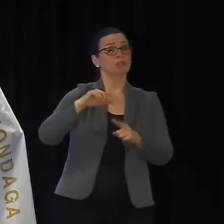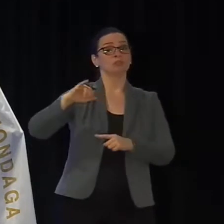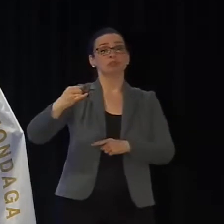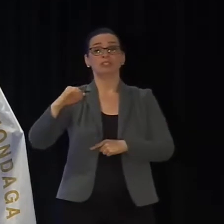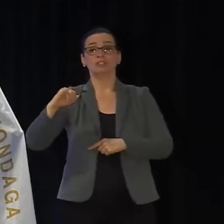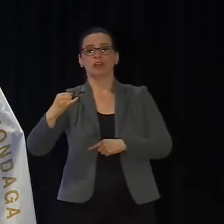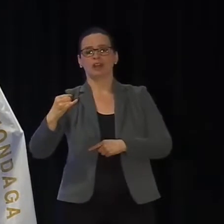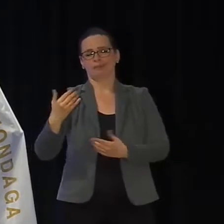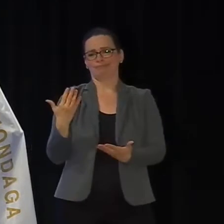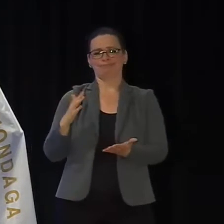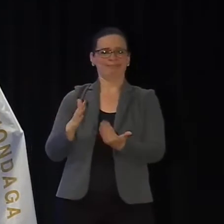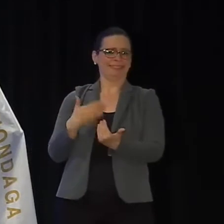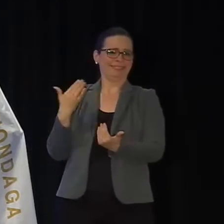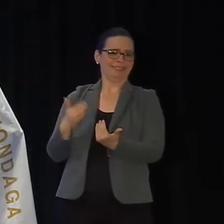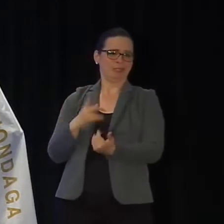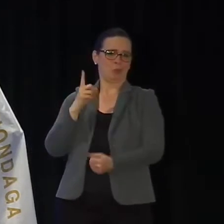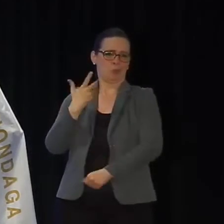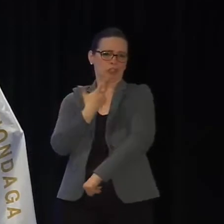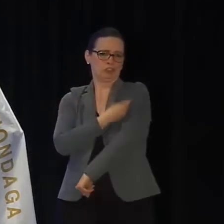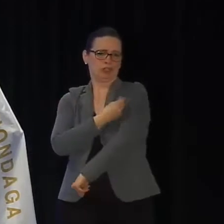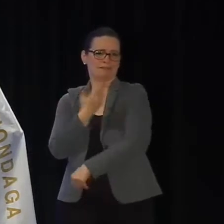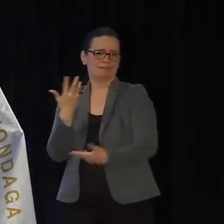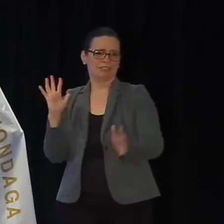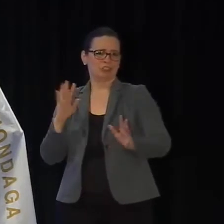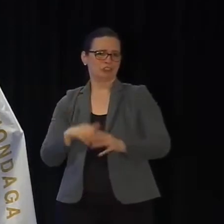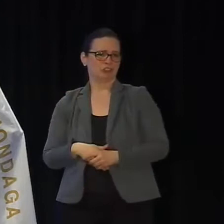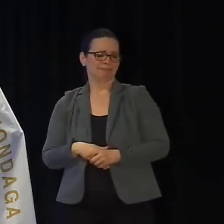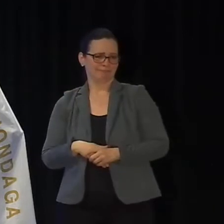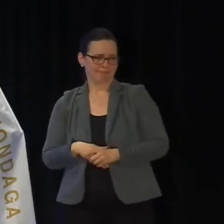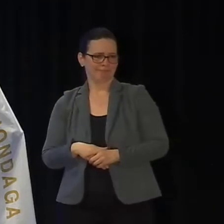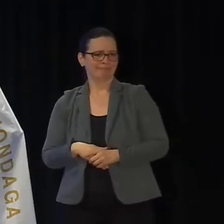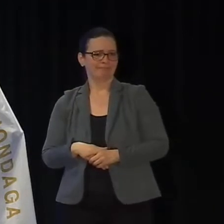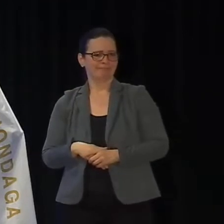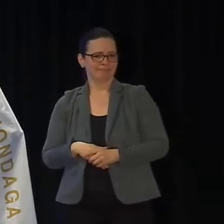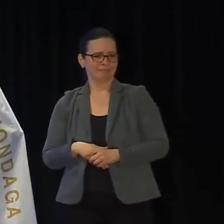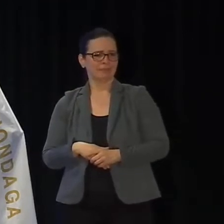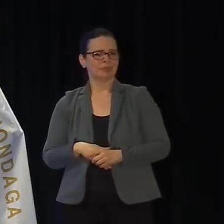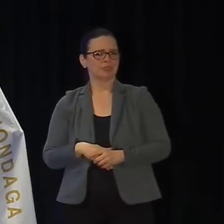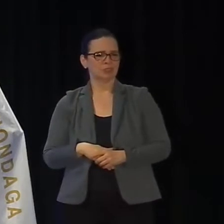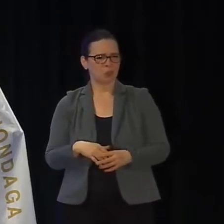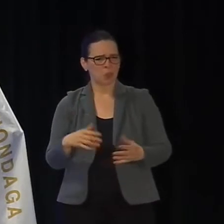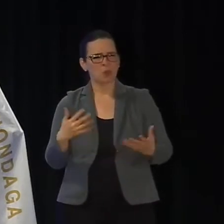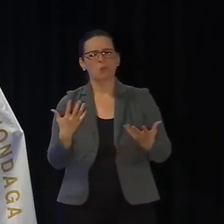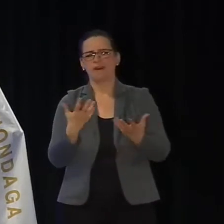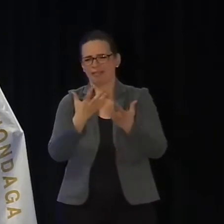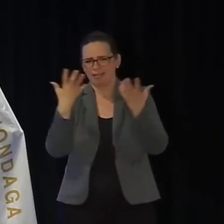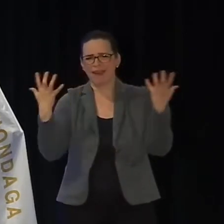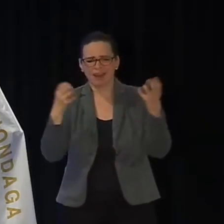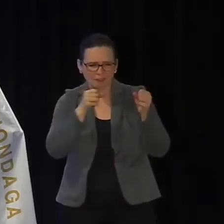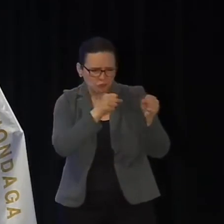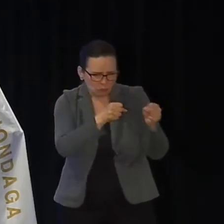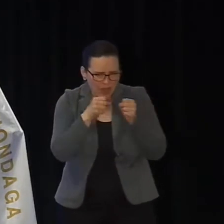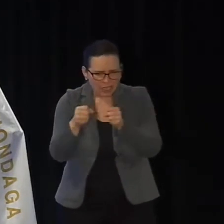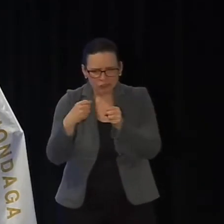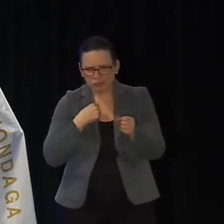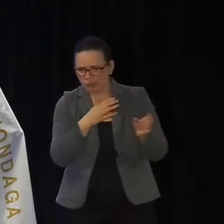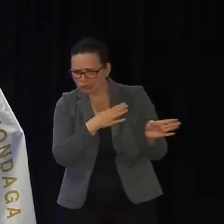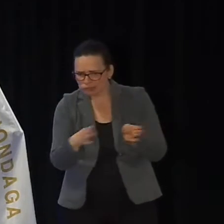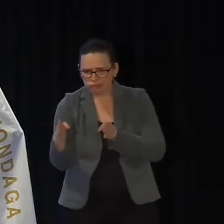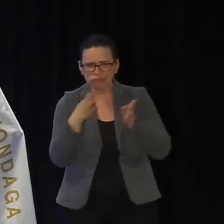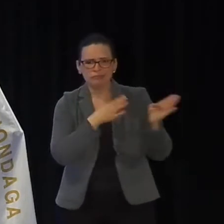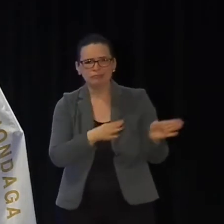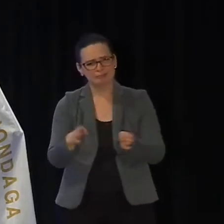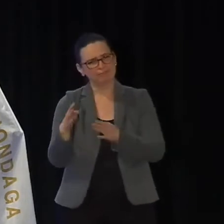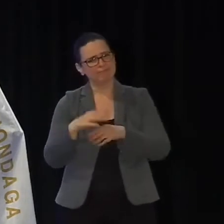that's only one shot. You don't got to plan for a second shot. So there's a lot of logistics and planning that goes into this overall. But we'll be